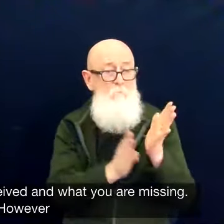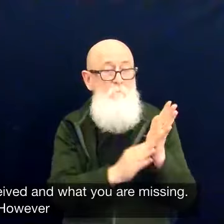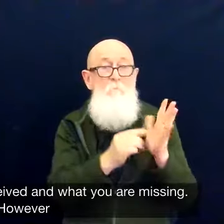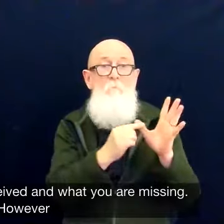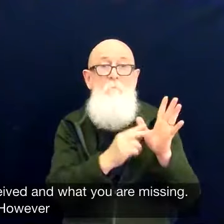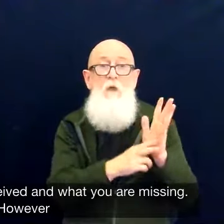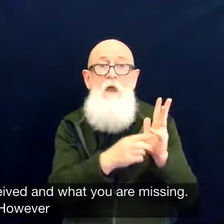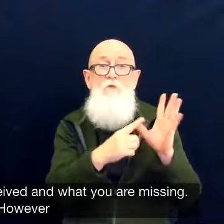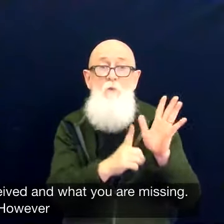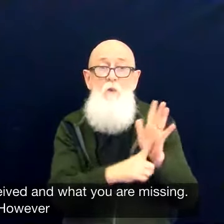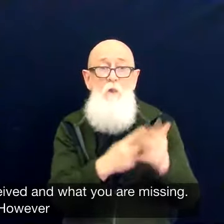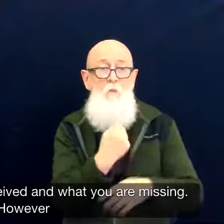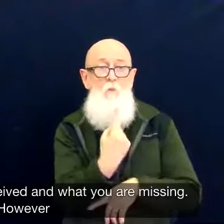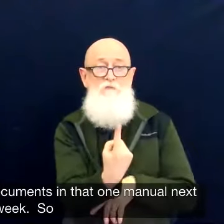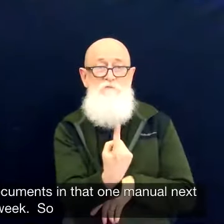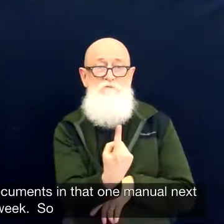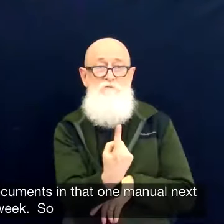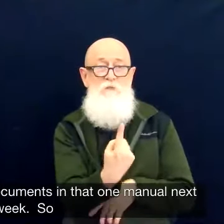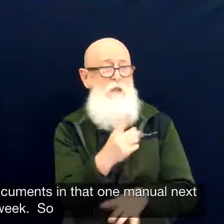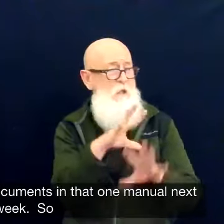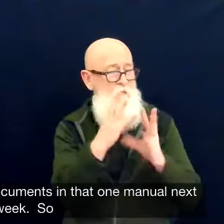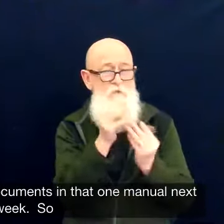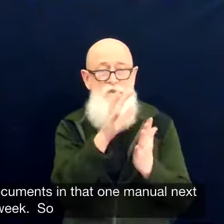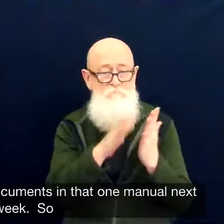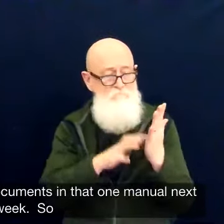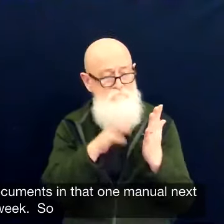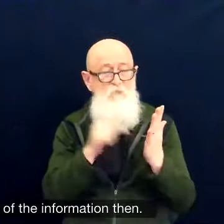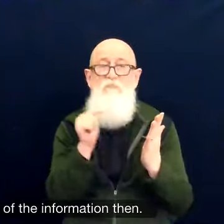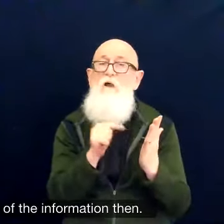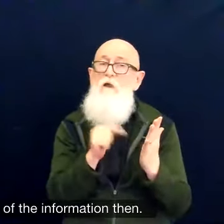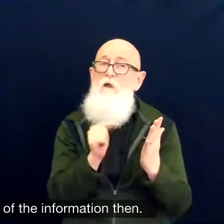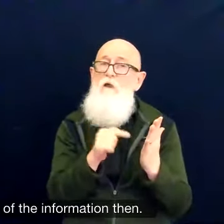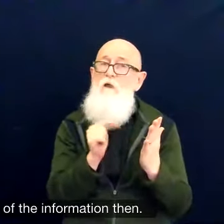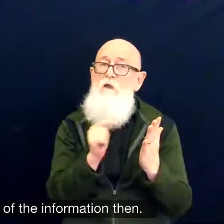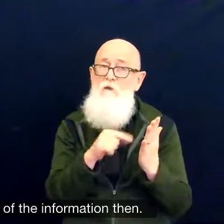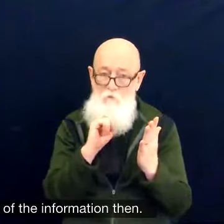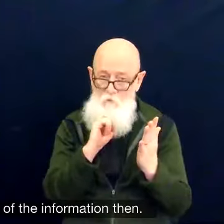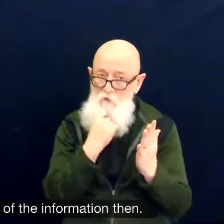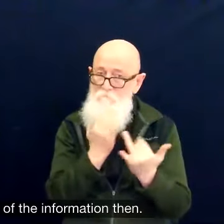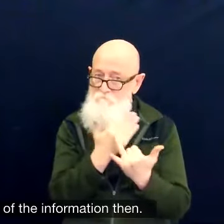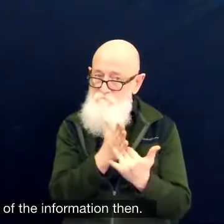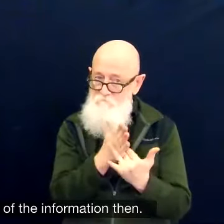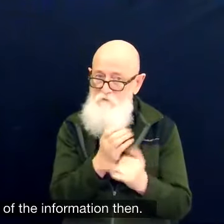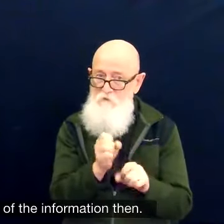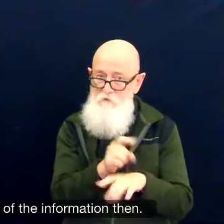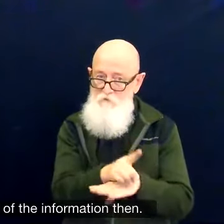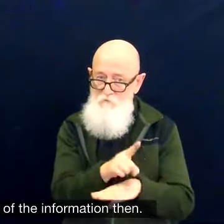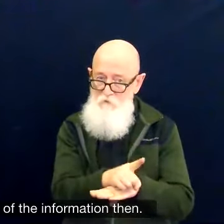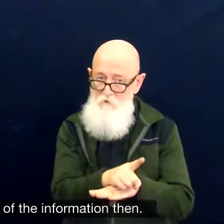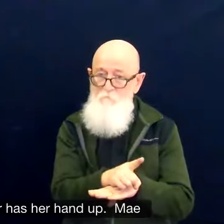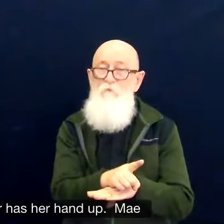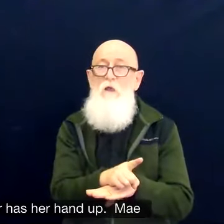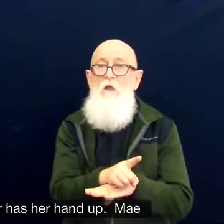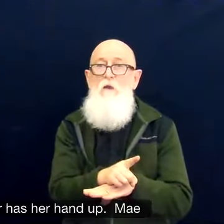information then. And Heather has a hand up, so ask Heather what she wants. Heather?